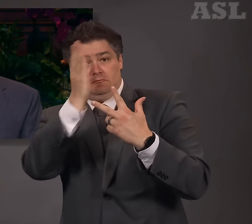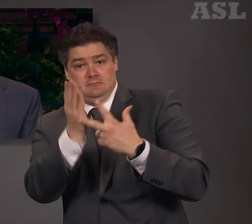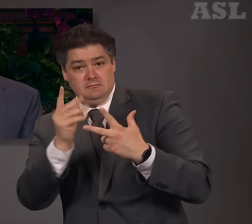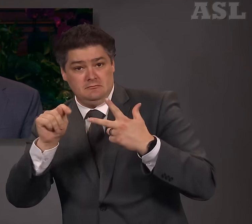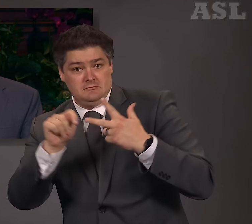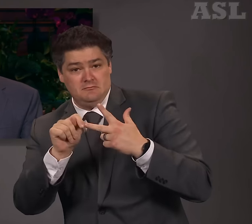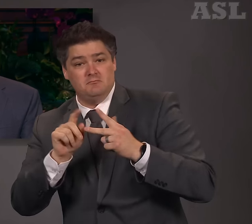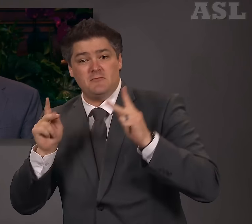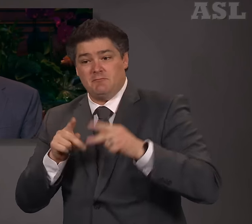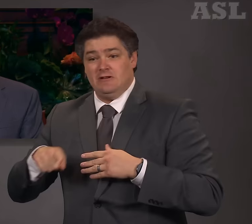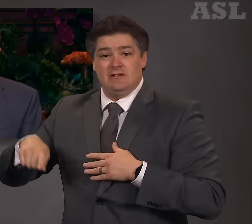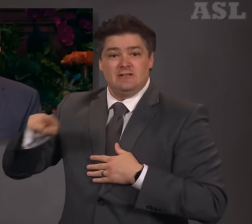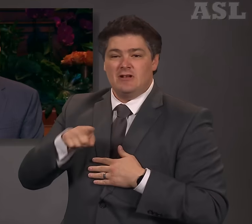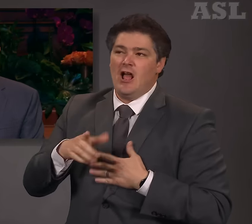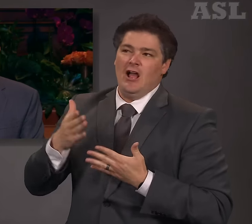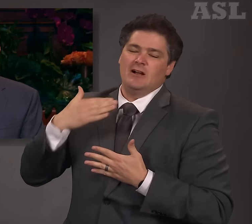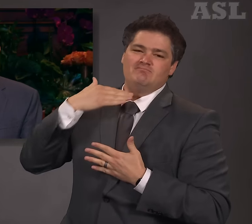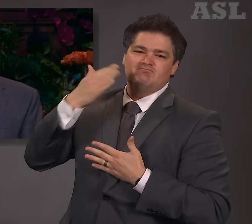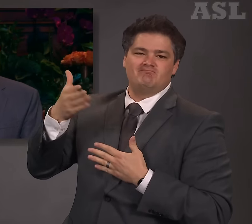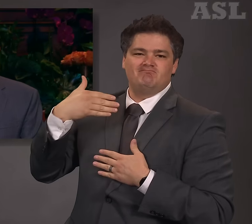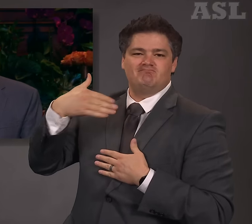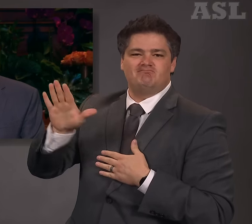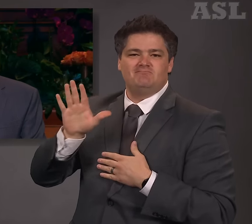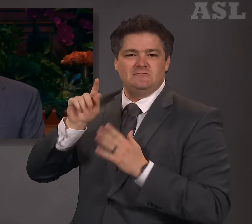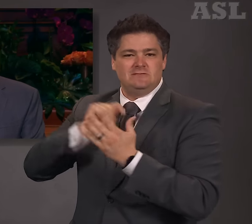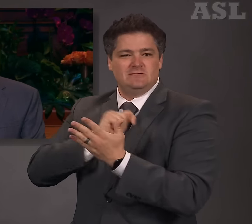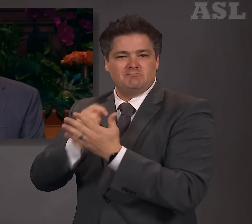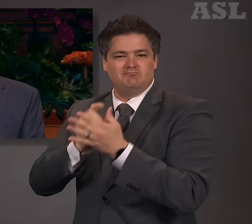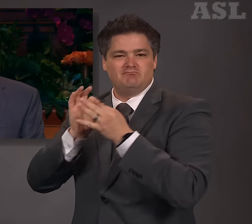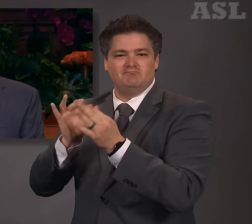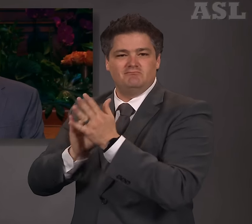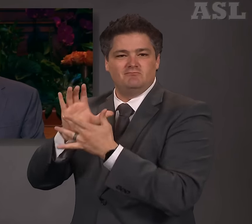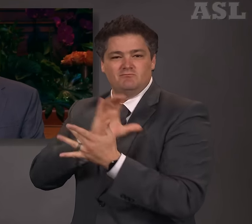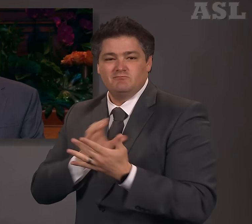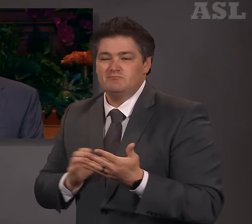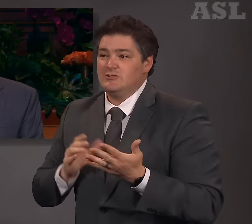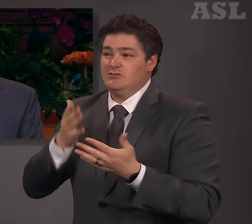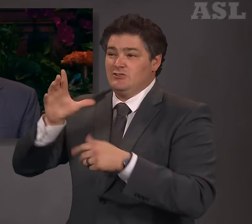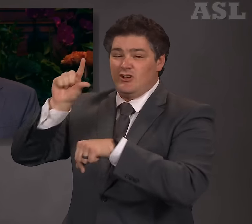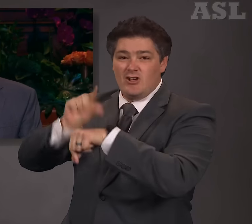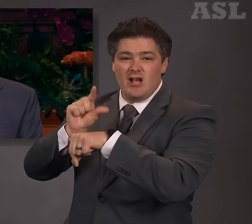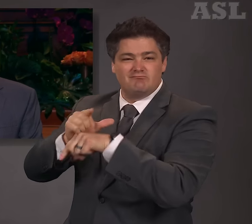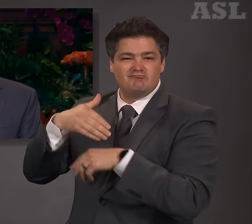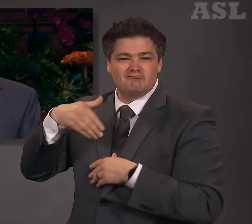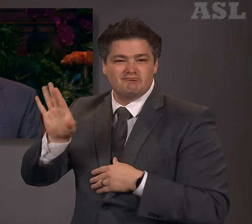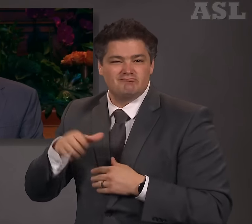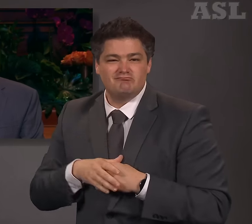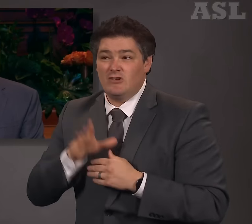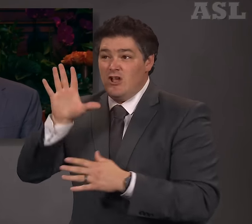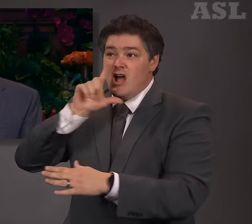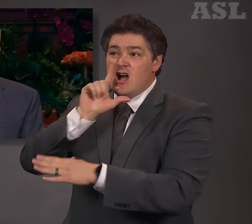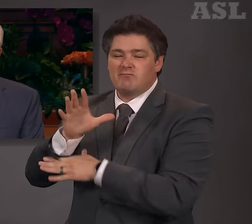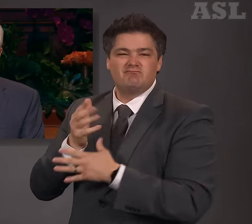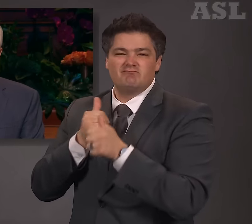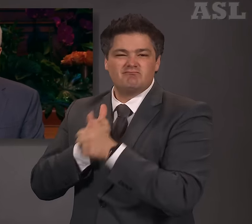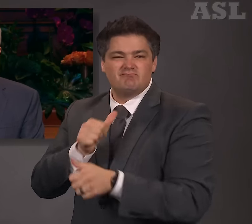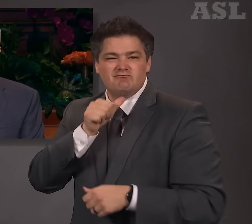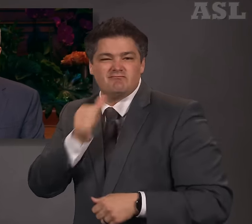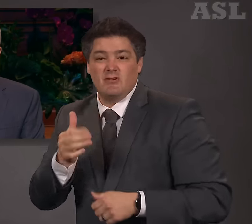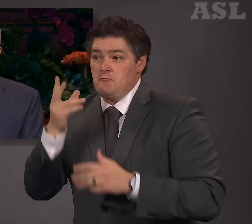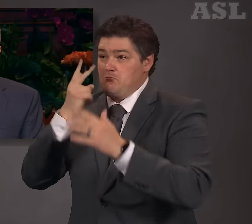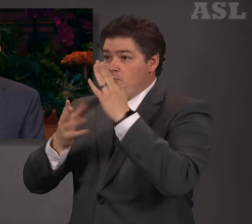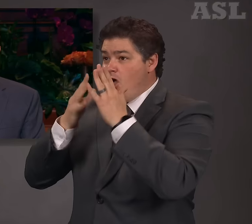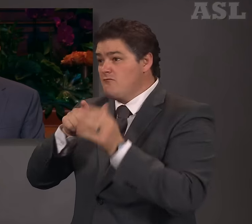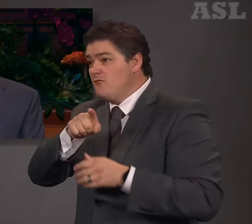his covenants, and his prophets. They're described by Abinadi as having gone according to their own carnal wills